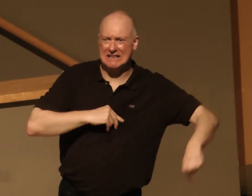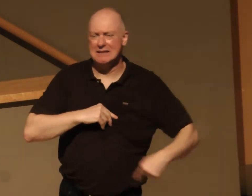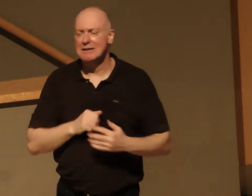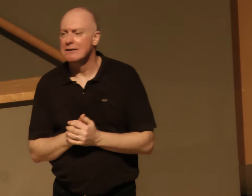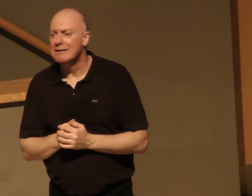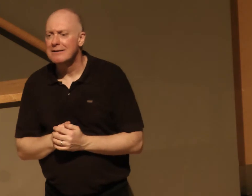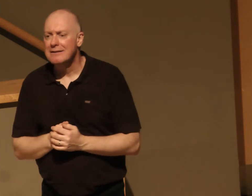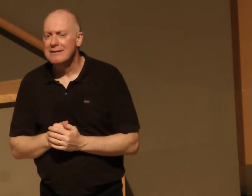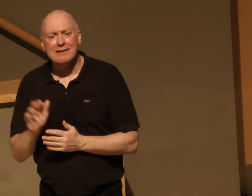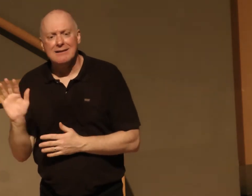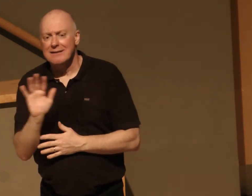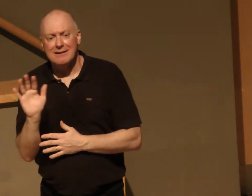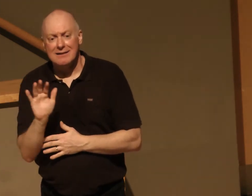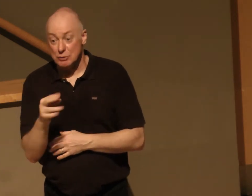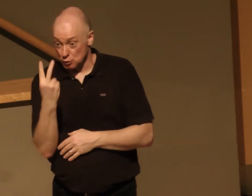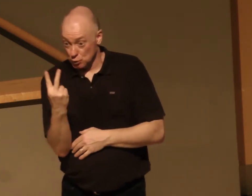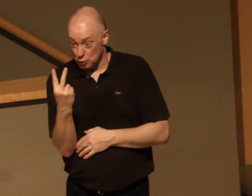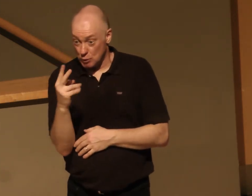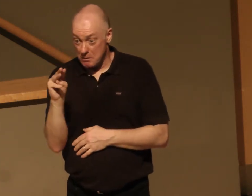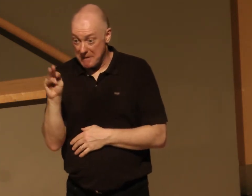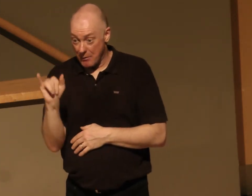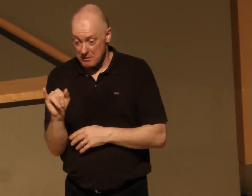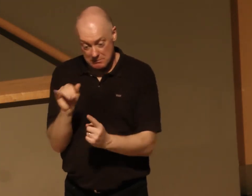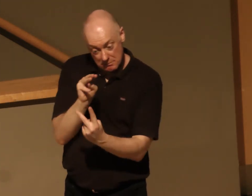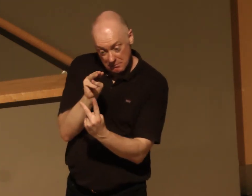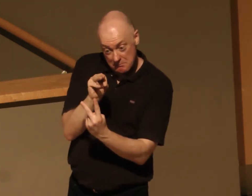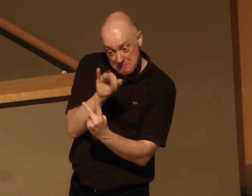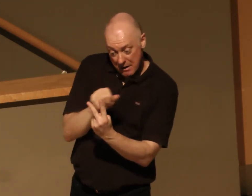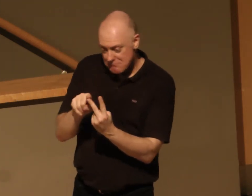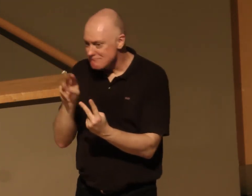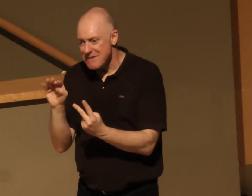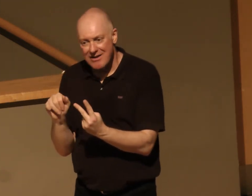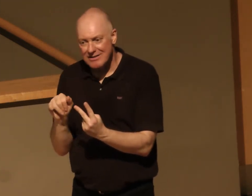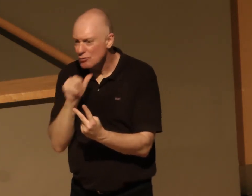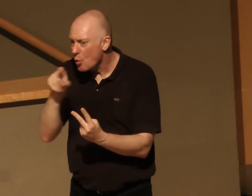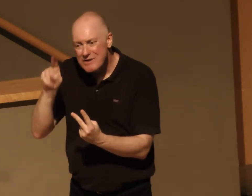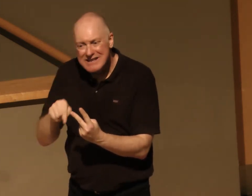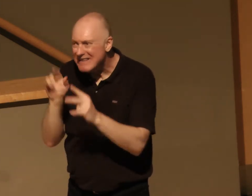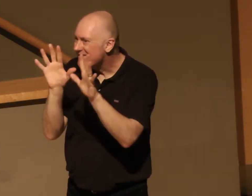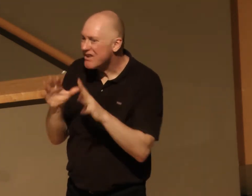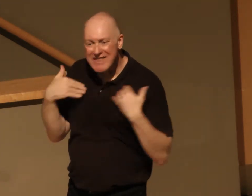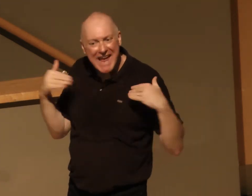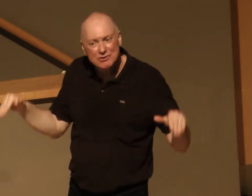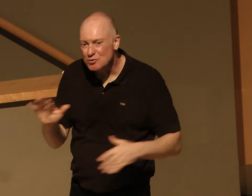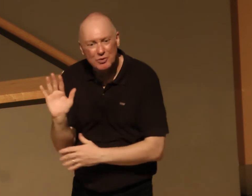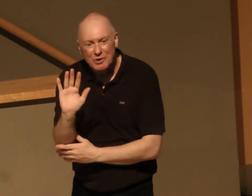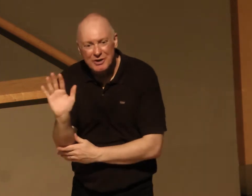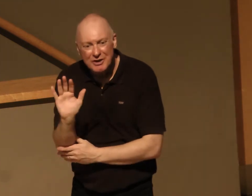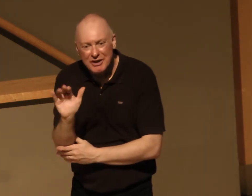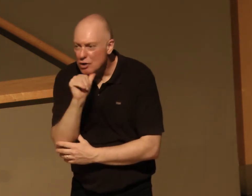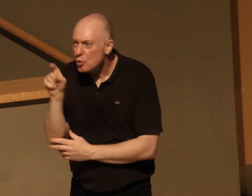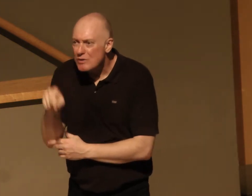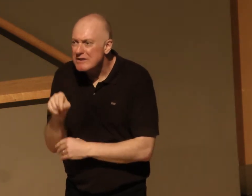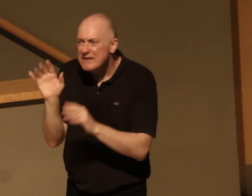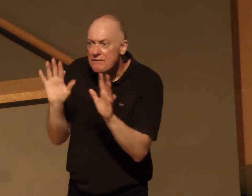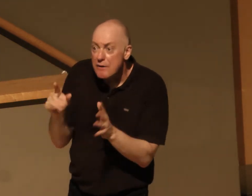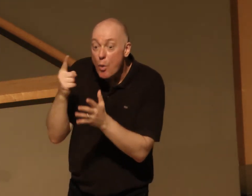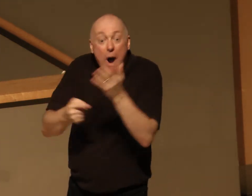the two Marys they didn't need to fear the angel they didn't need to fear what had transpired